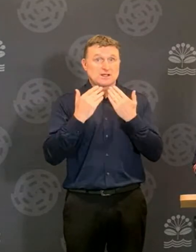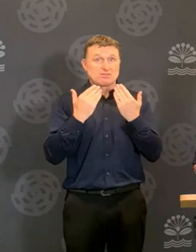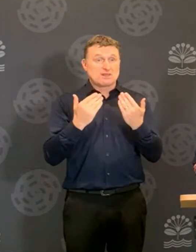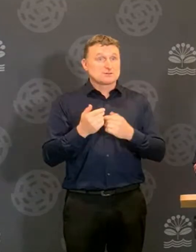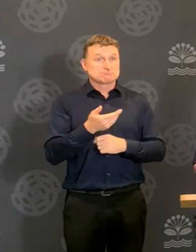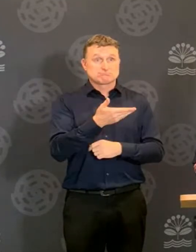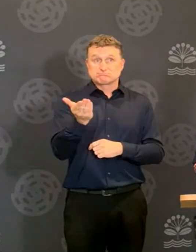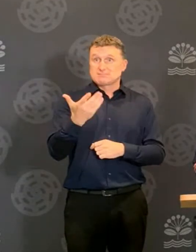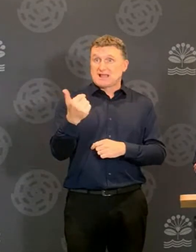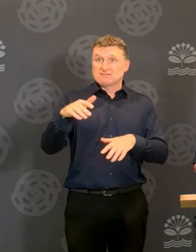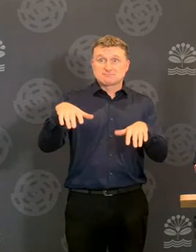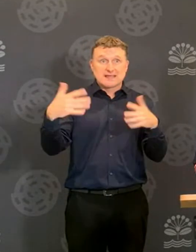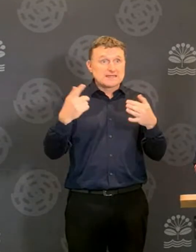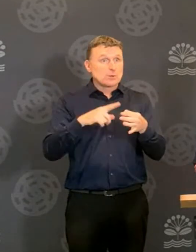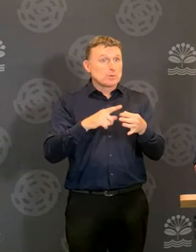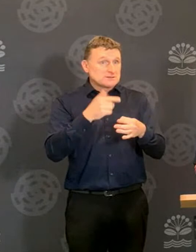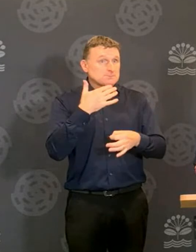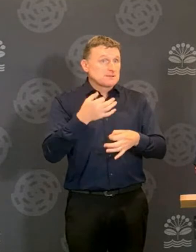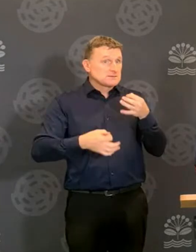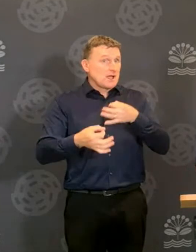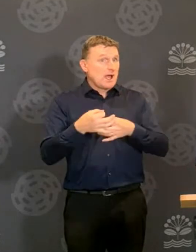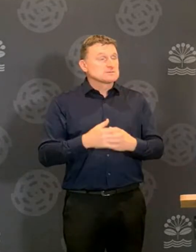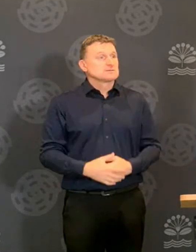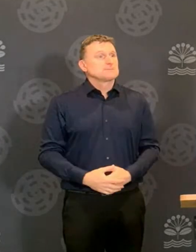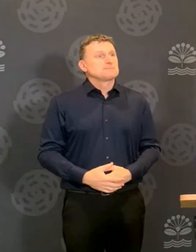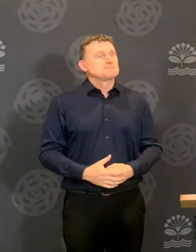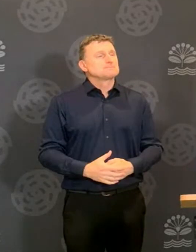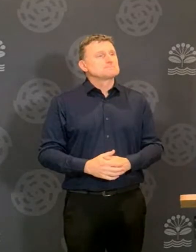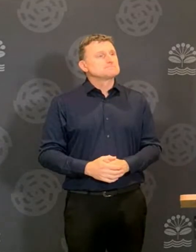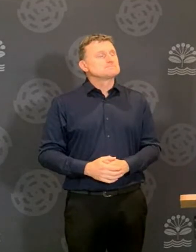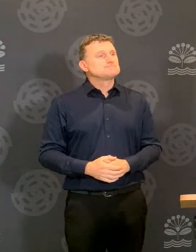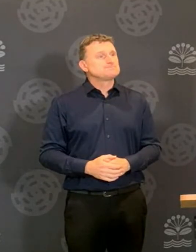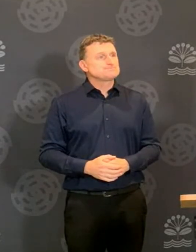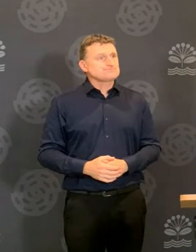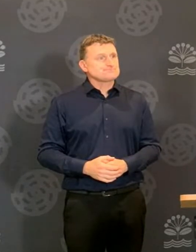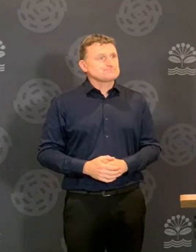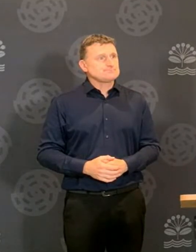you. Happy to take any questions if you've got them.